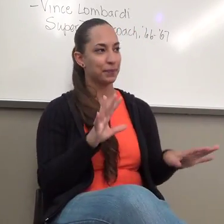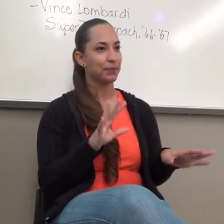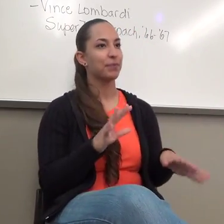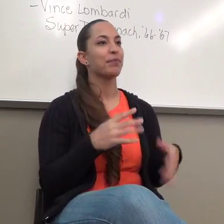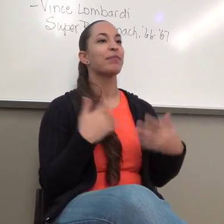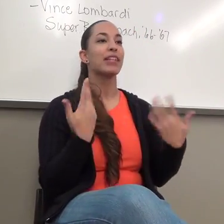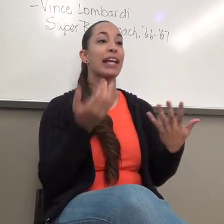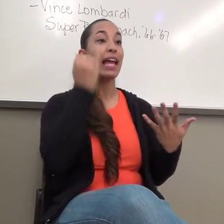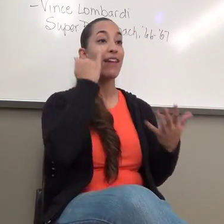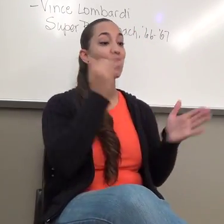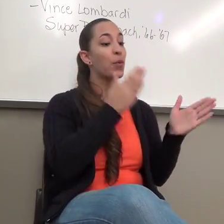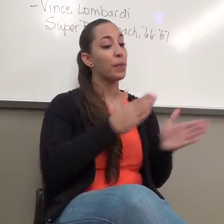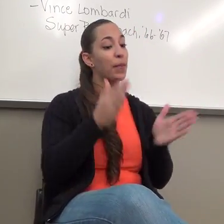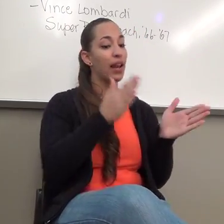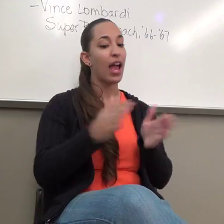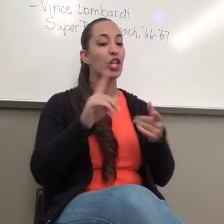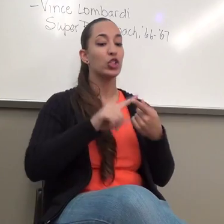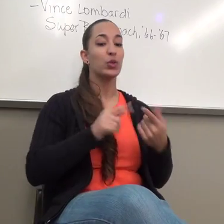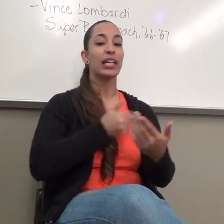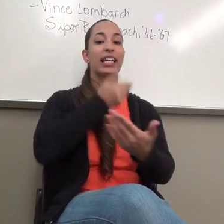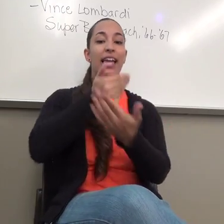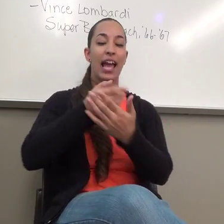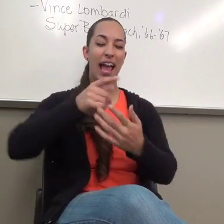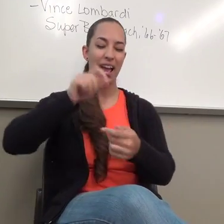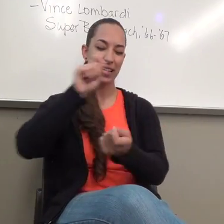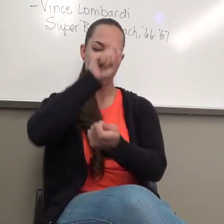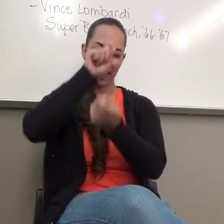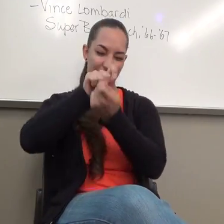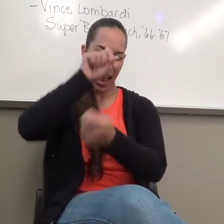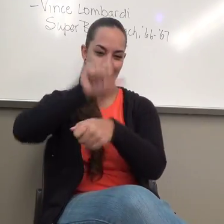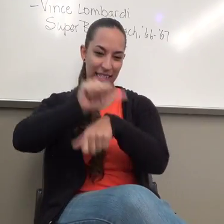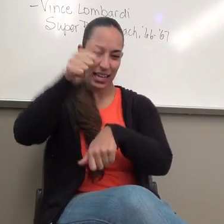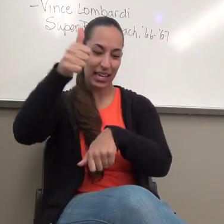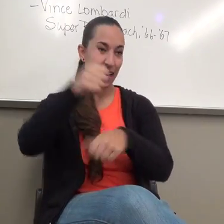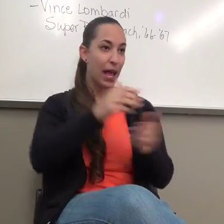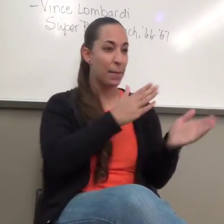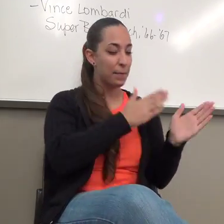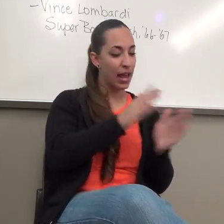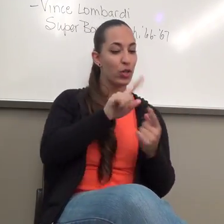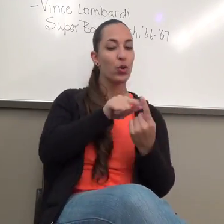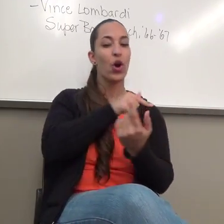plan to get to class right at 10, if that's how you're doing your schedule, what's going to happen?